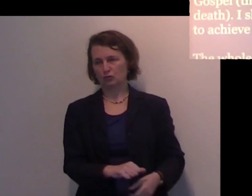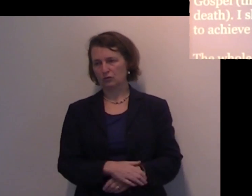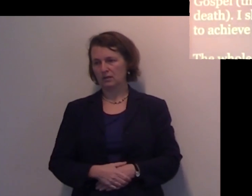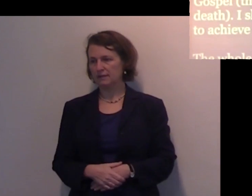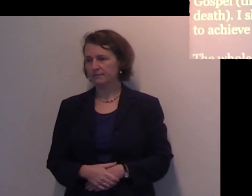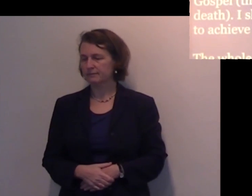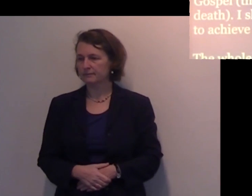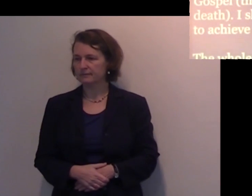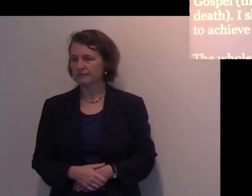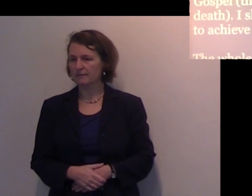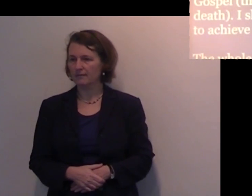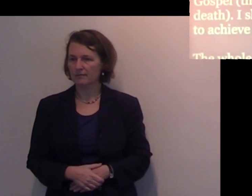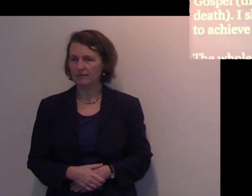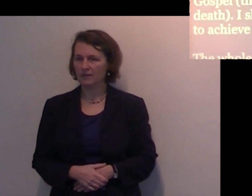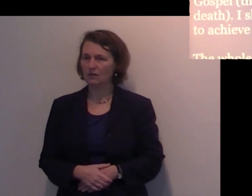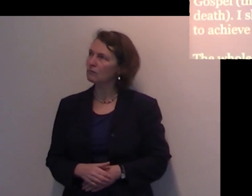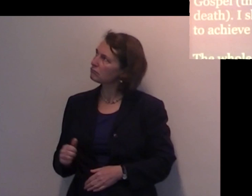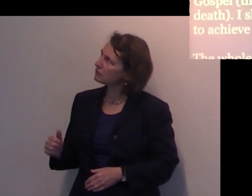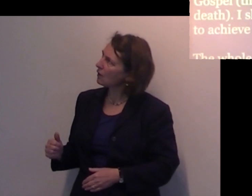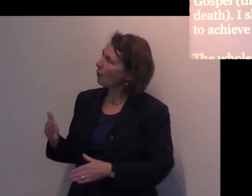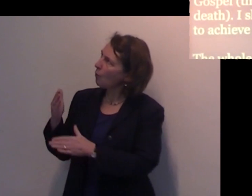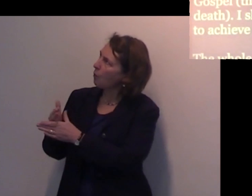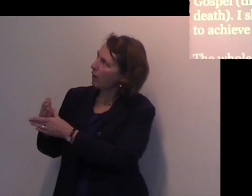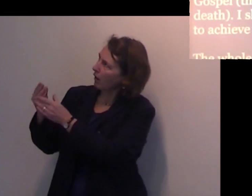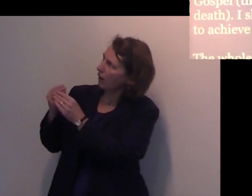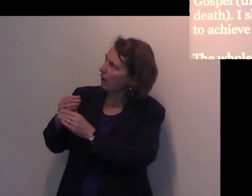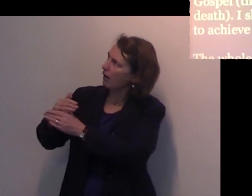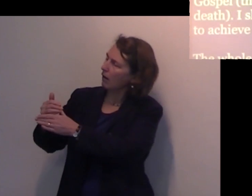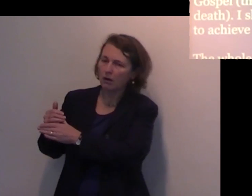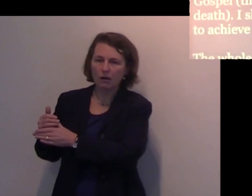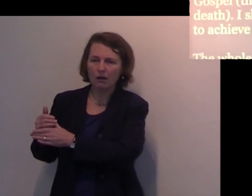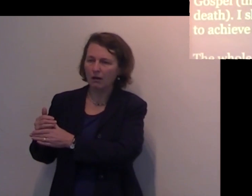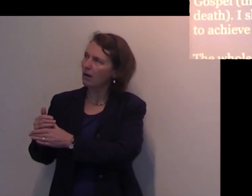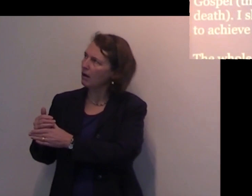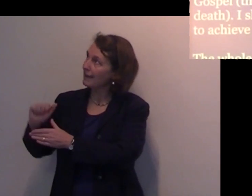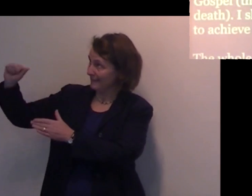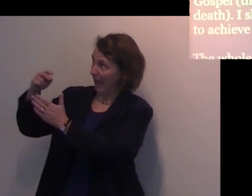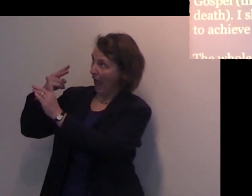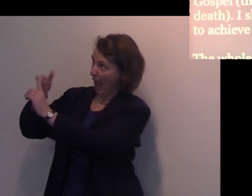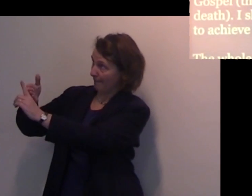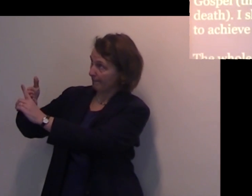I should work with God and try to achieve his aims.